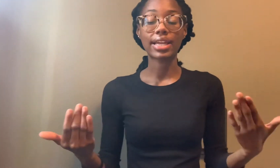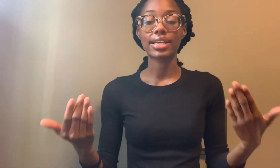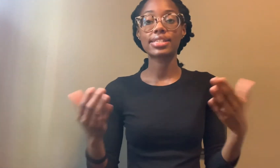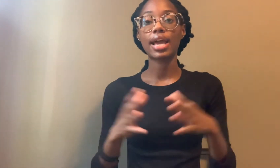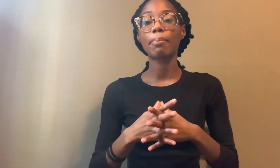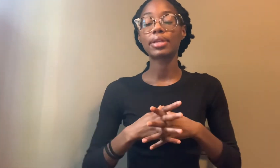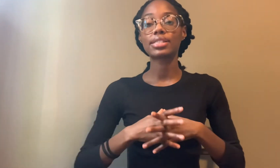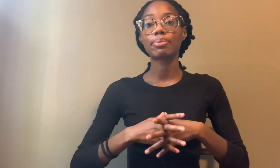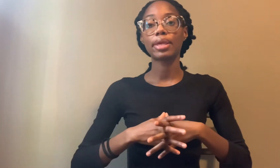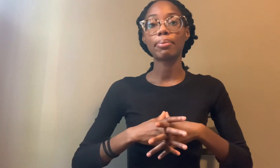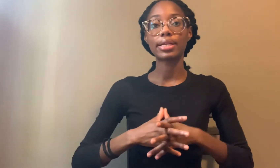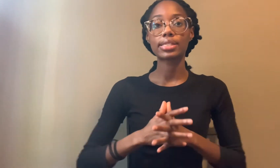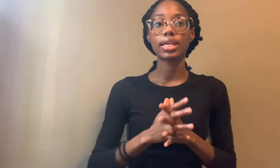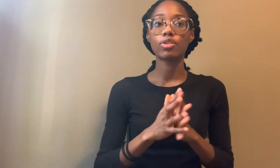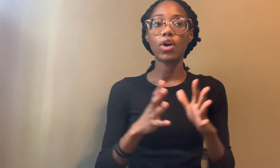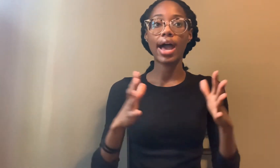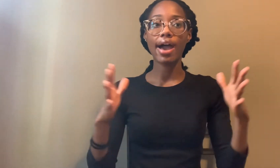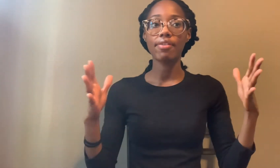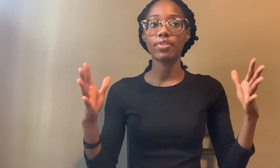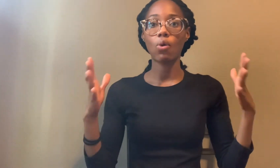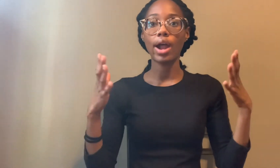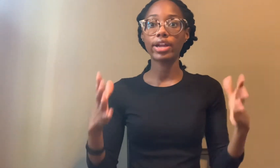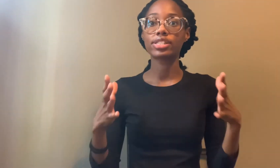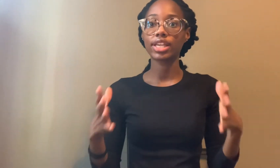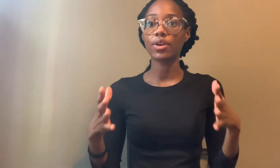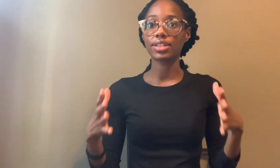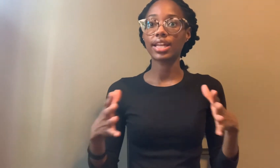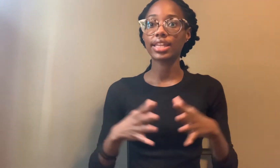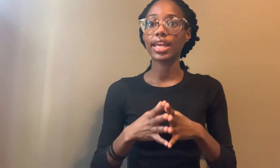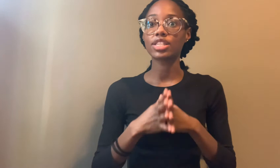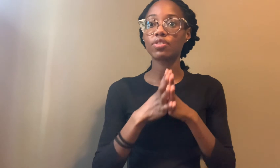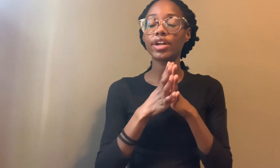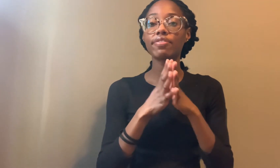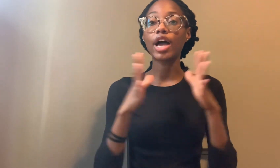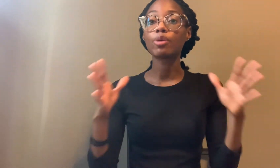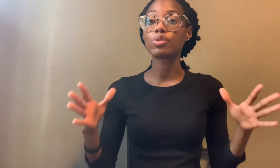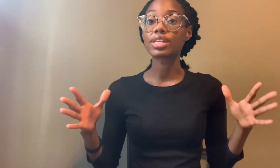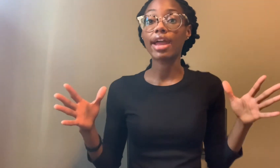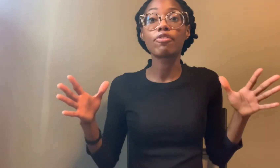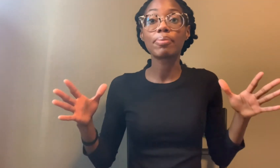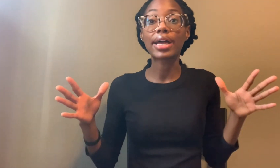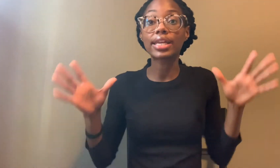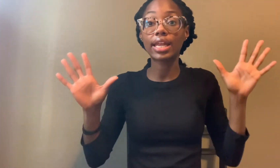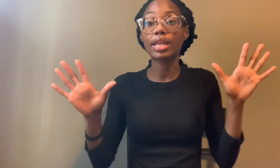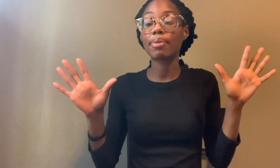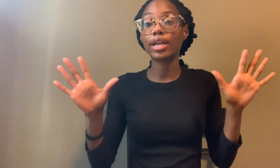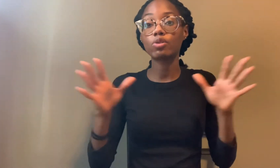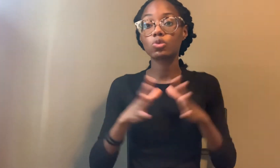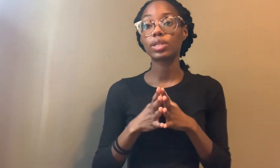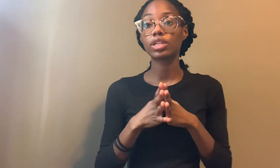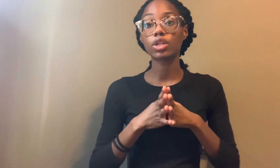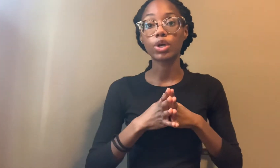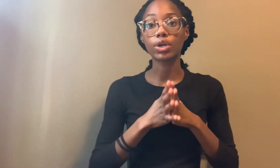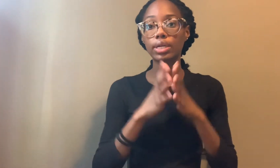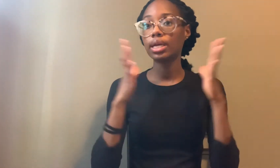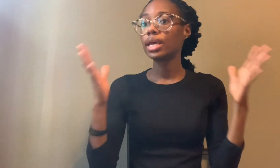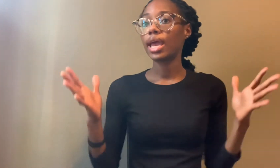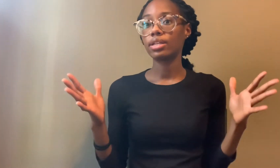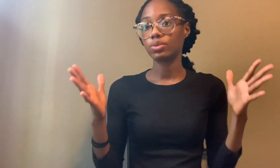said, I'm blessed to be a blessing. You know, I have acquired a skill that I think is very valuable to everybody and anybody who's willing to learn and really